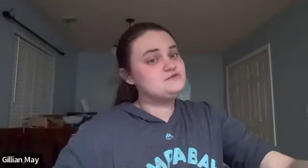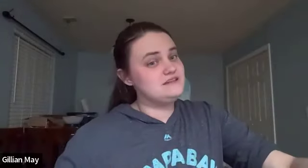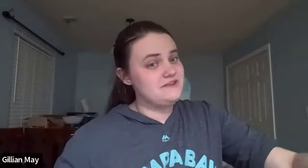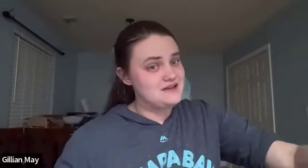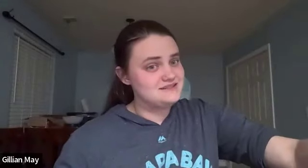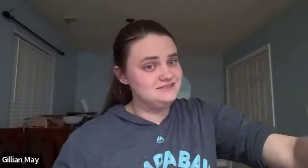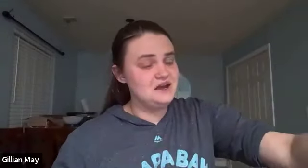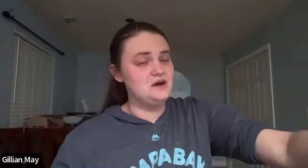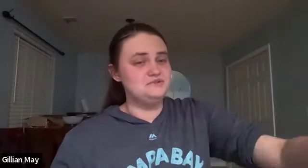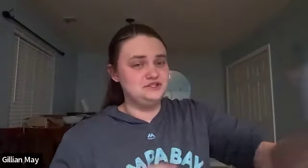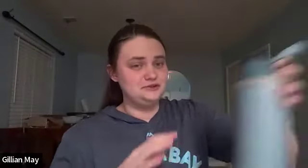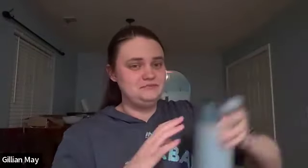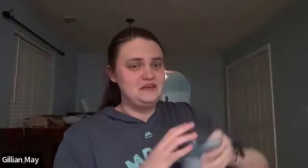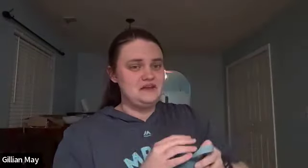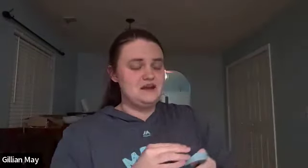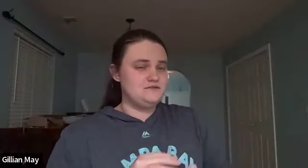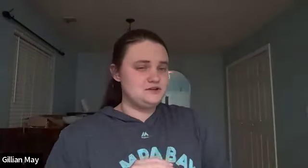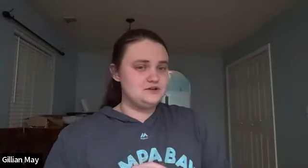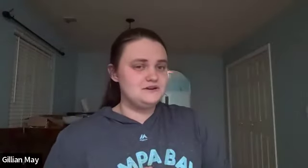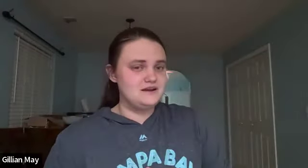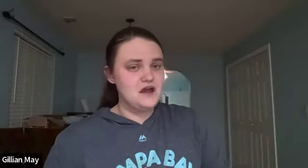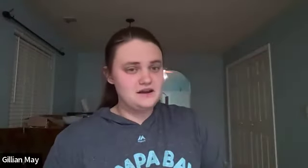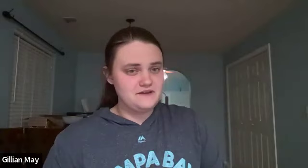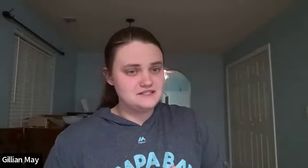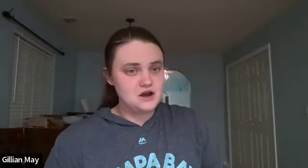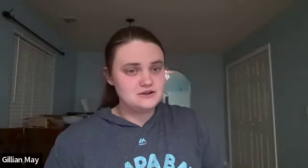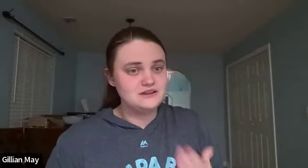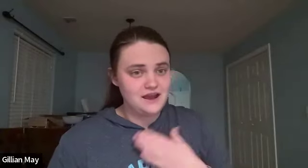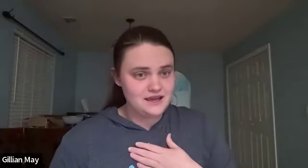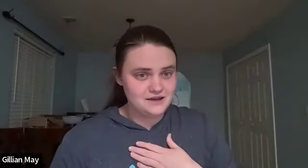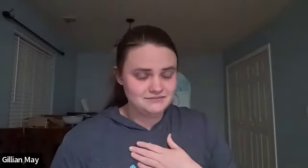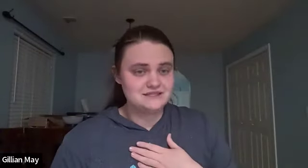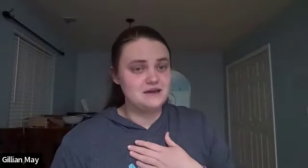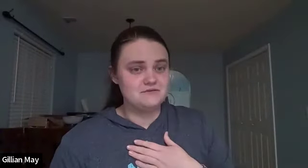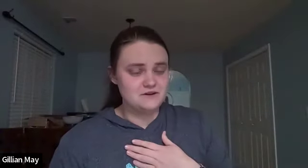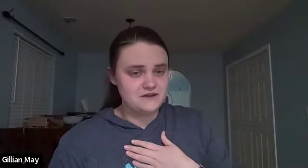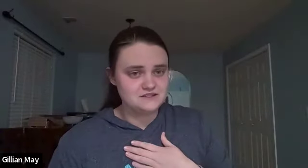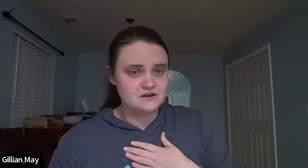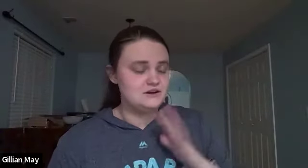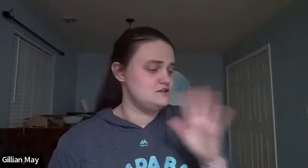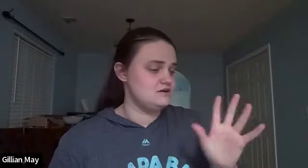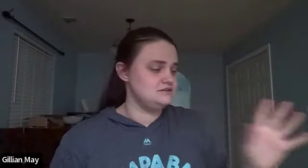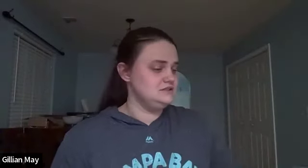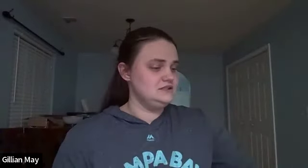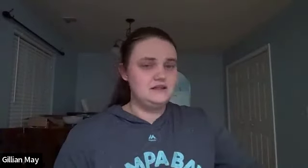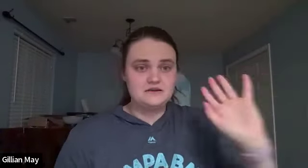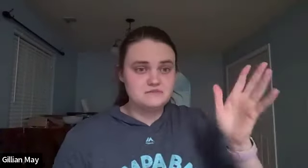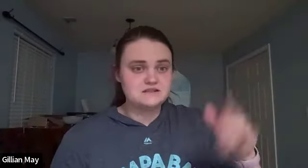really fast, too. Now, if you're not a fast talker like I am, because I am a very fast talker, I talk 1,000 miles a